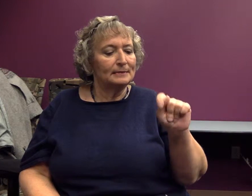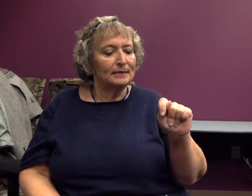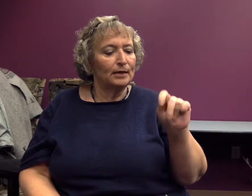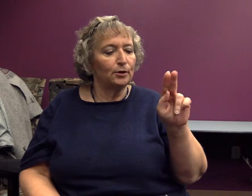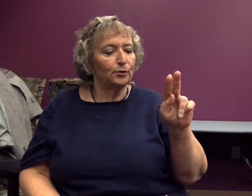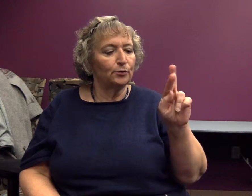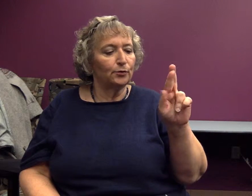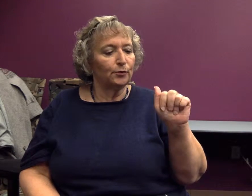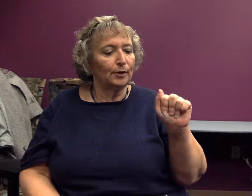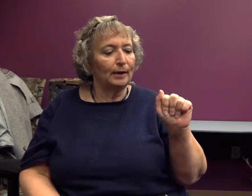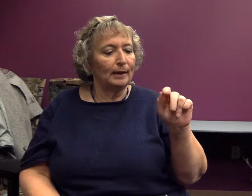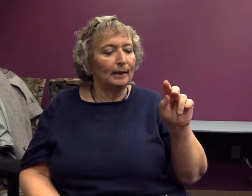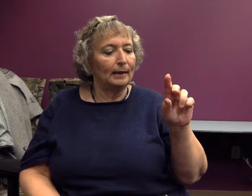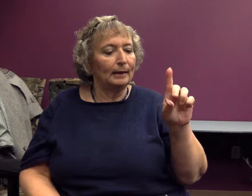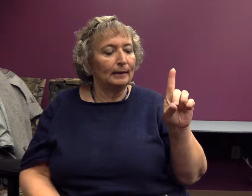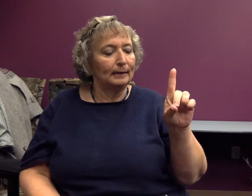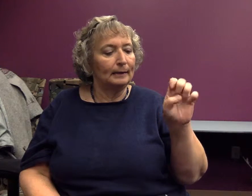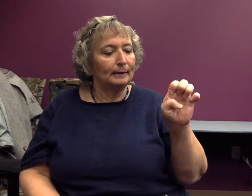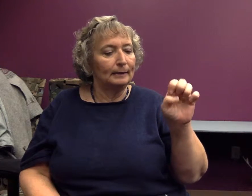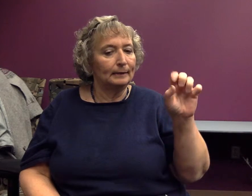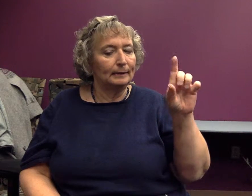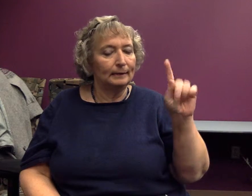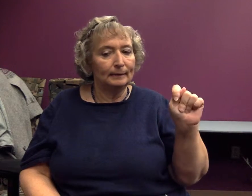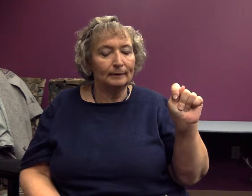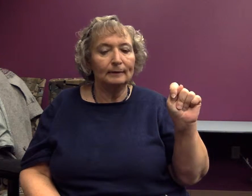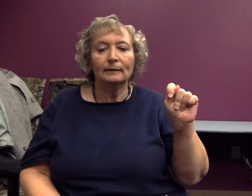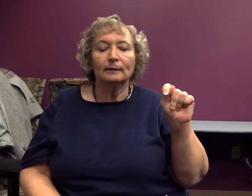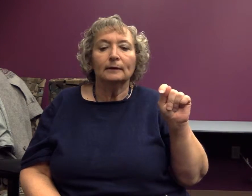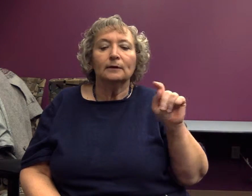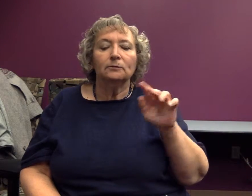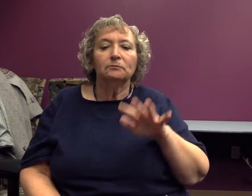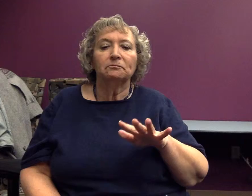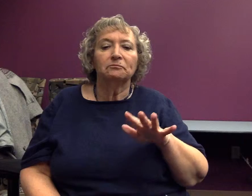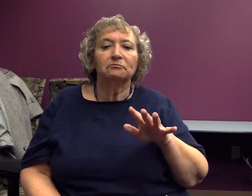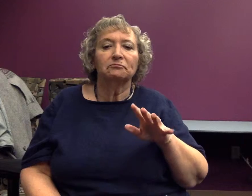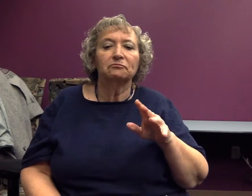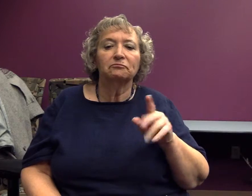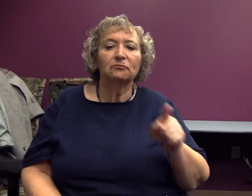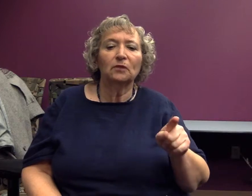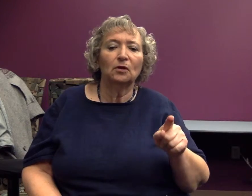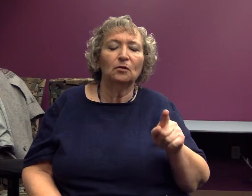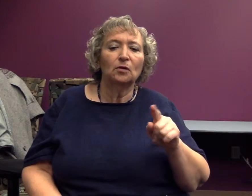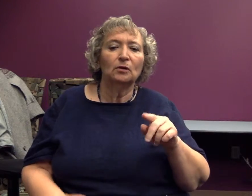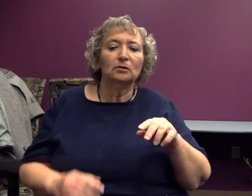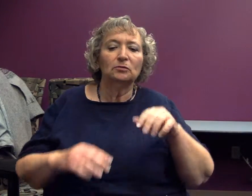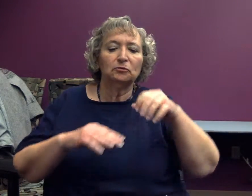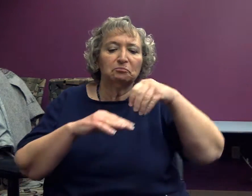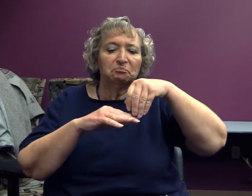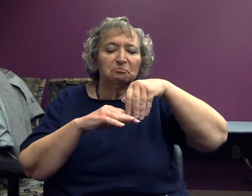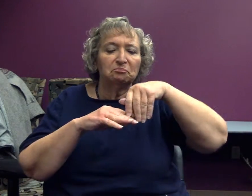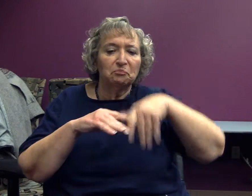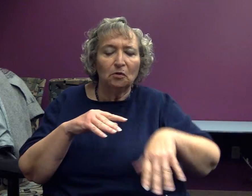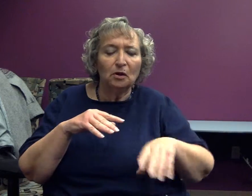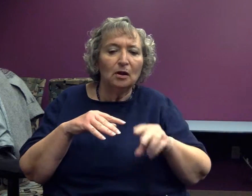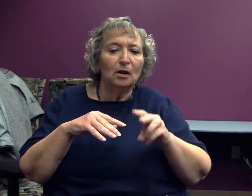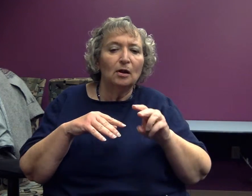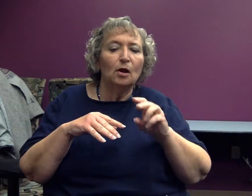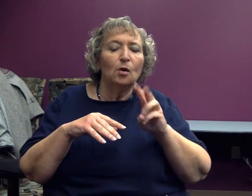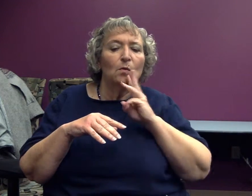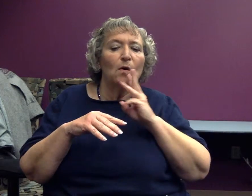Floods. The water can't go in the ground, it's got to run up on top. Usually run downhill. It's like the video we watched